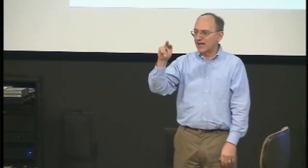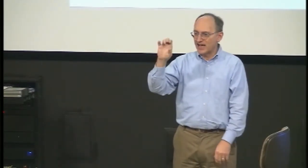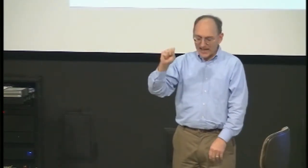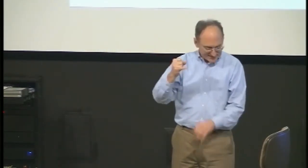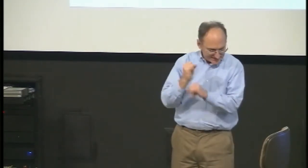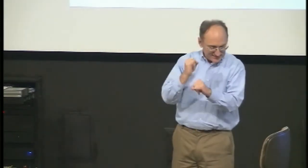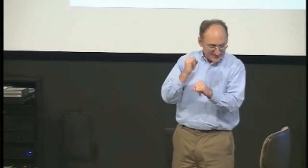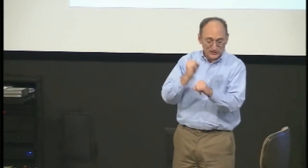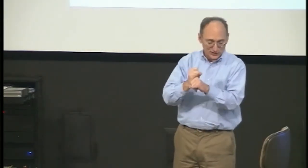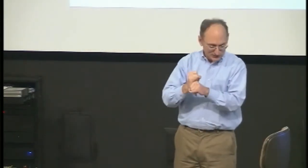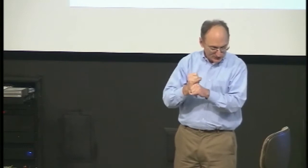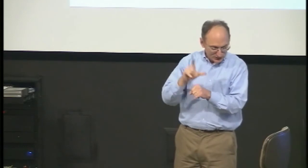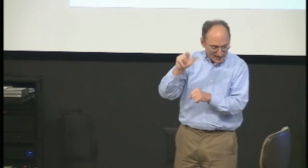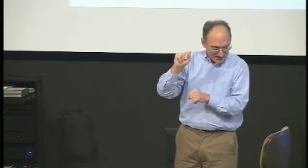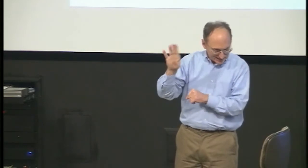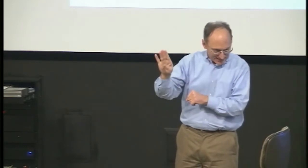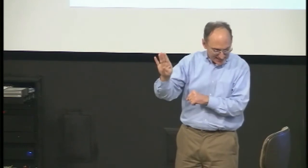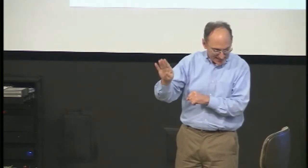the Haskins